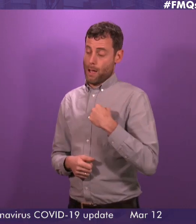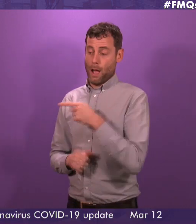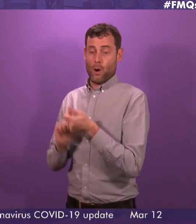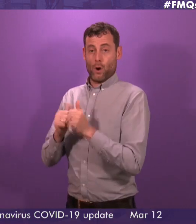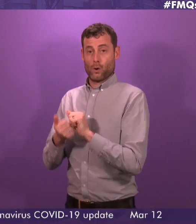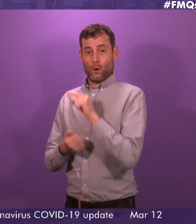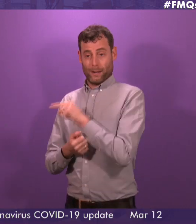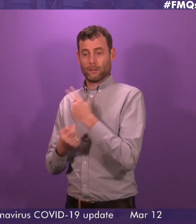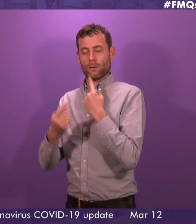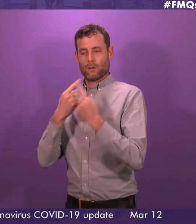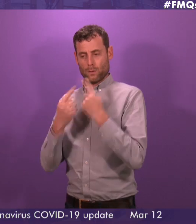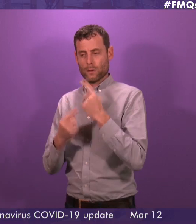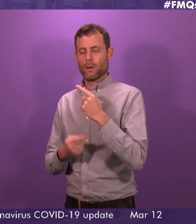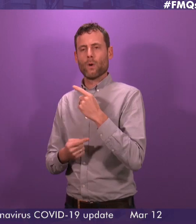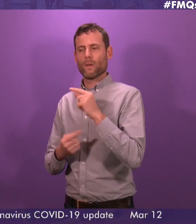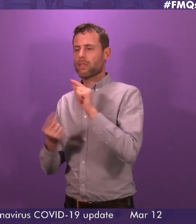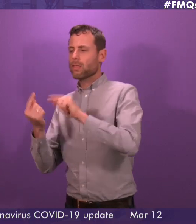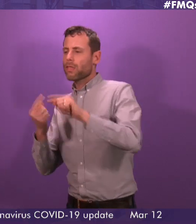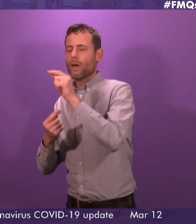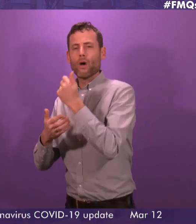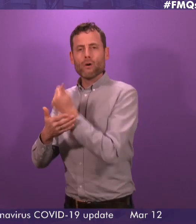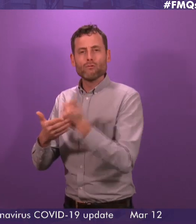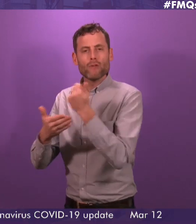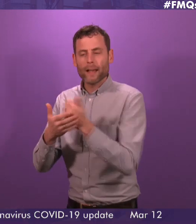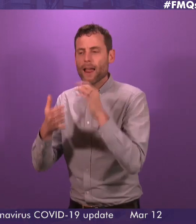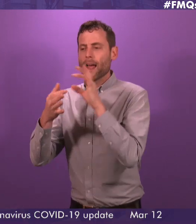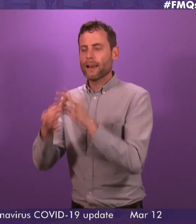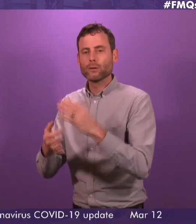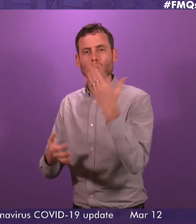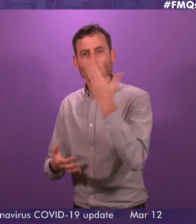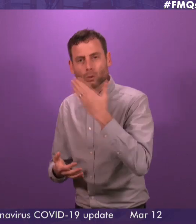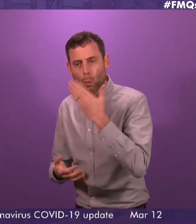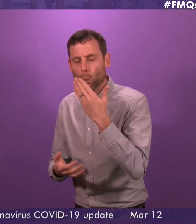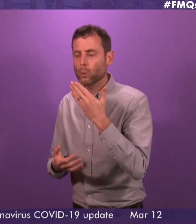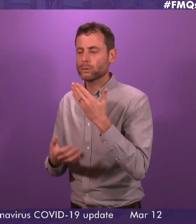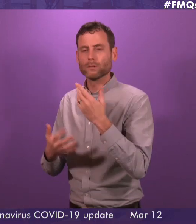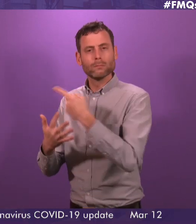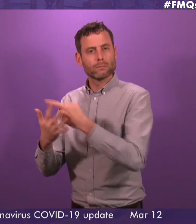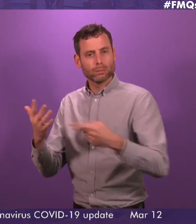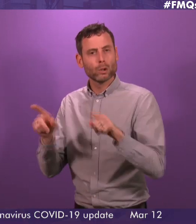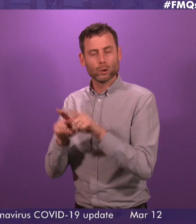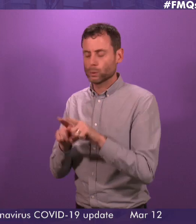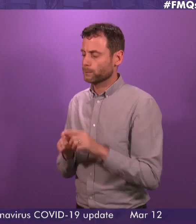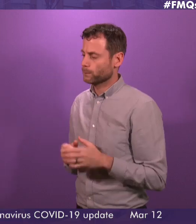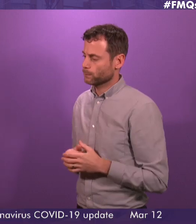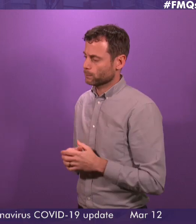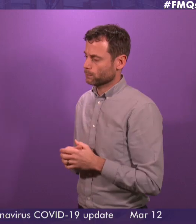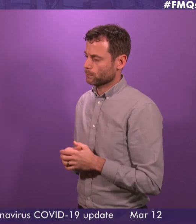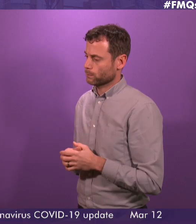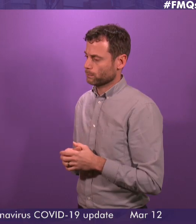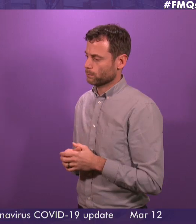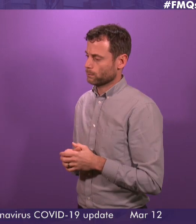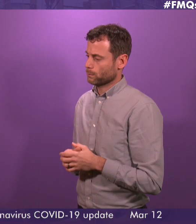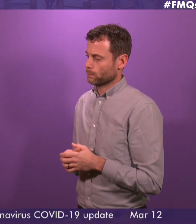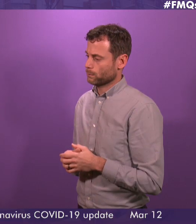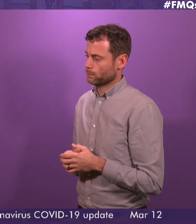matters with COSLA on a regular basis with respect to schools and with respect to these matters as well. Thank